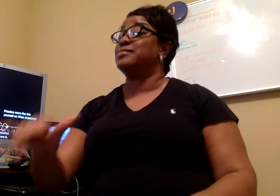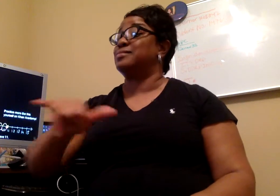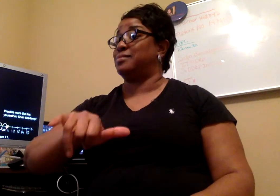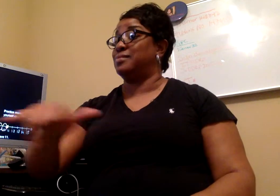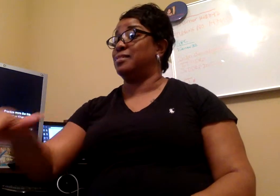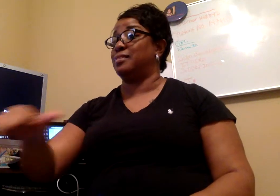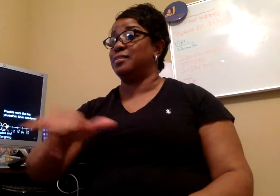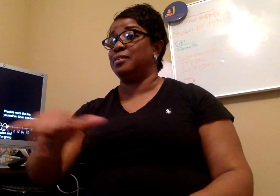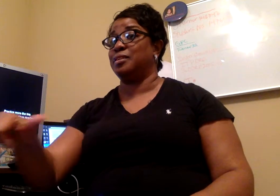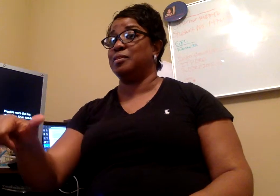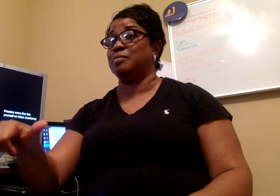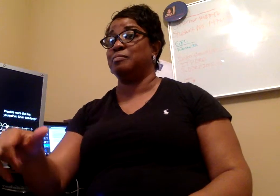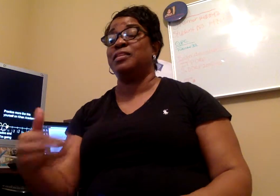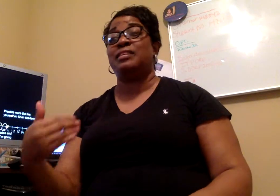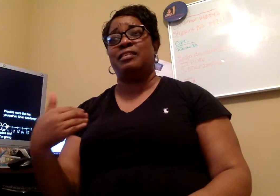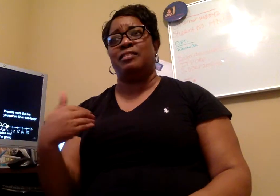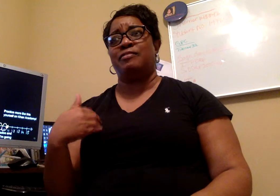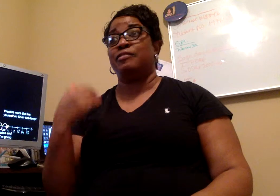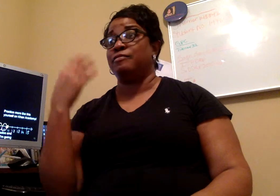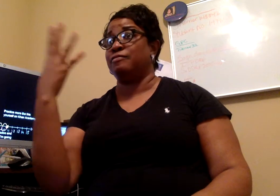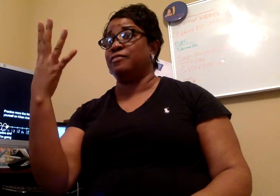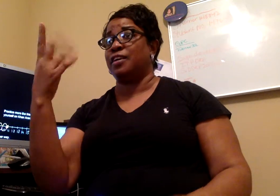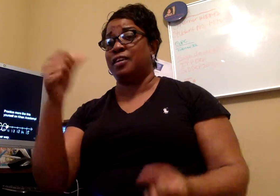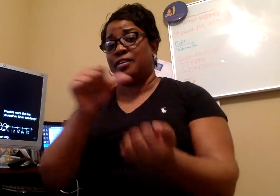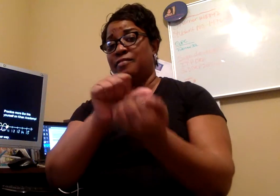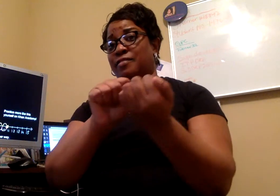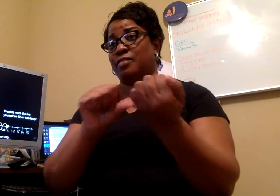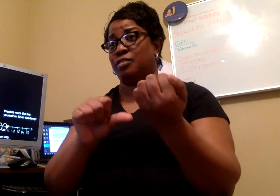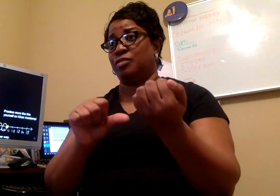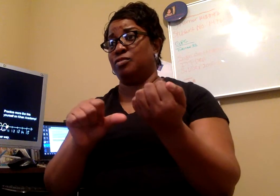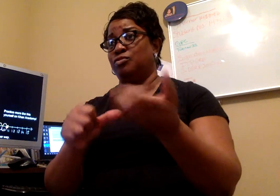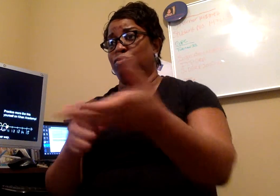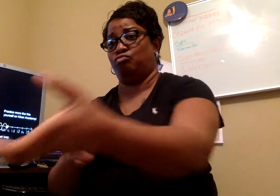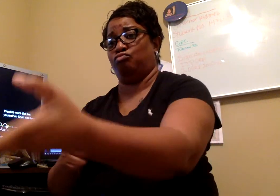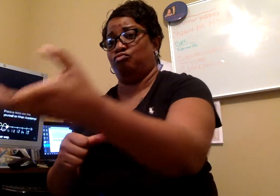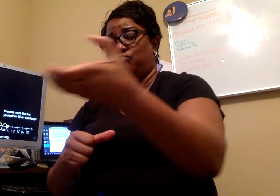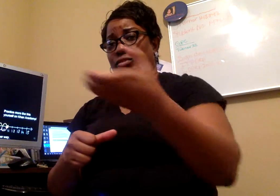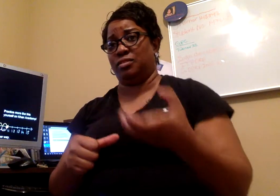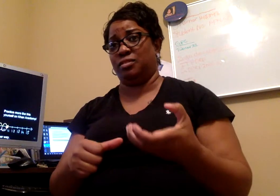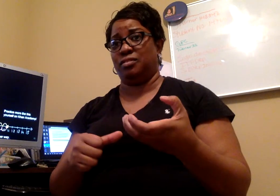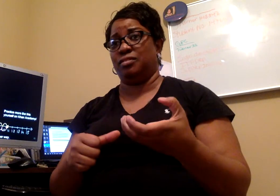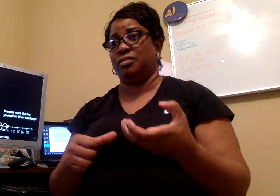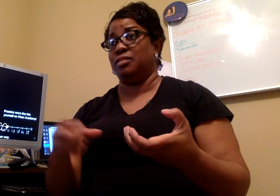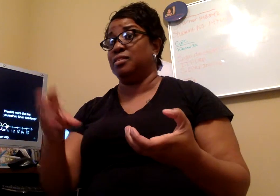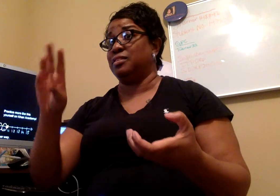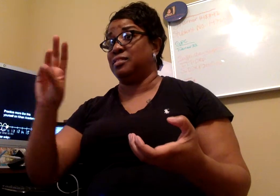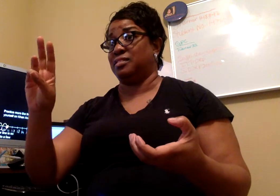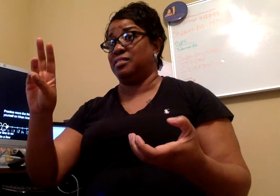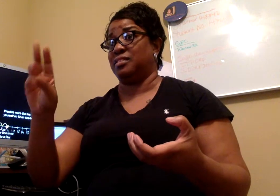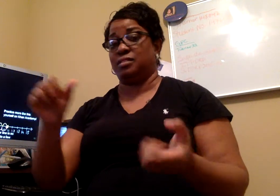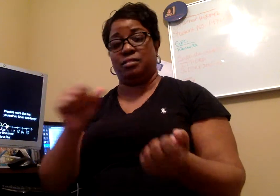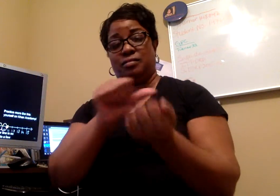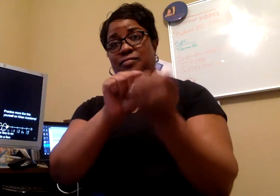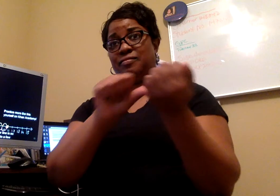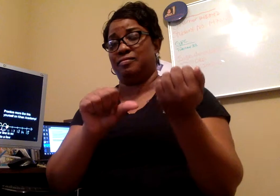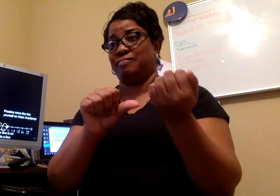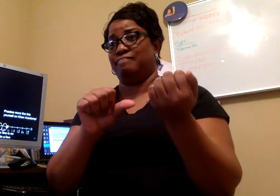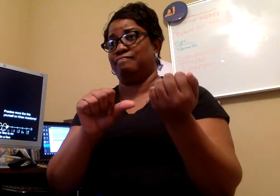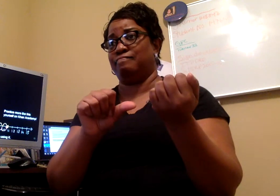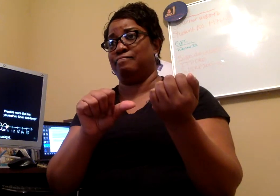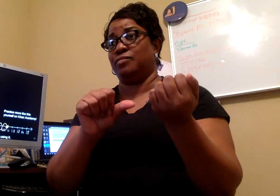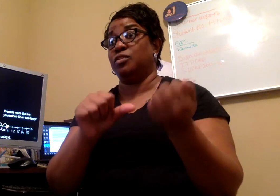6, I'm going to have 11. If I have 6 avocados and you give me 5, I'm going to have 11 either way. Let's do a couple of, since this number line is so